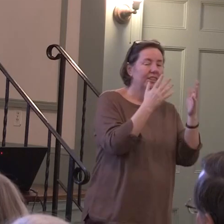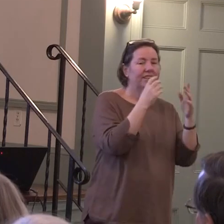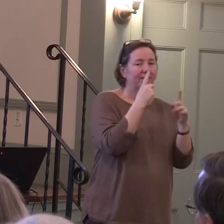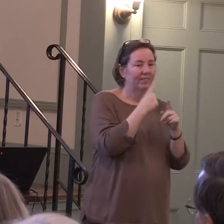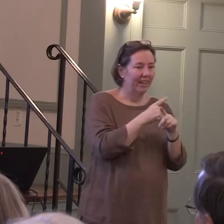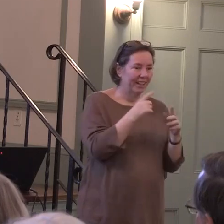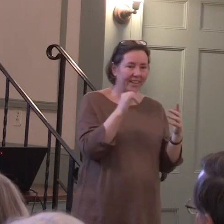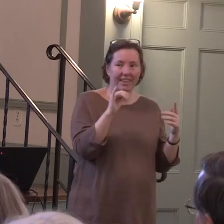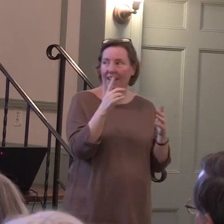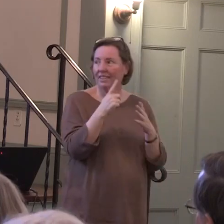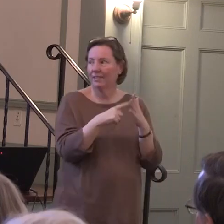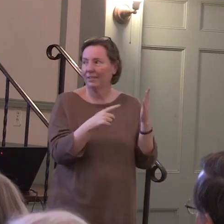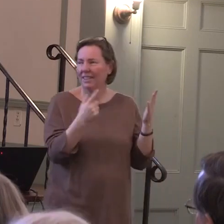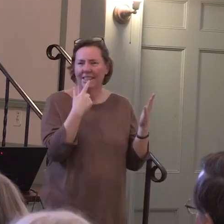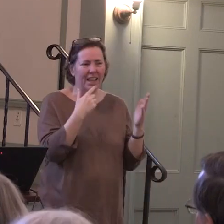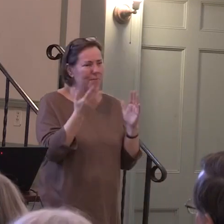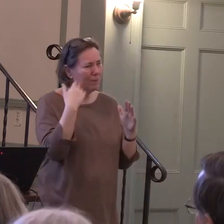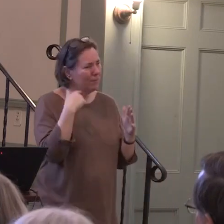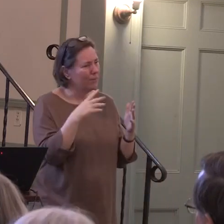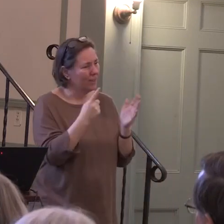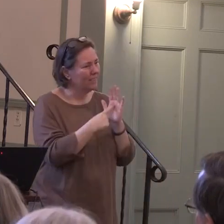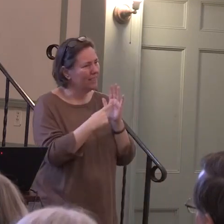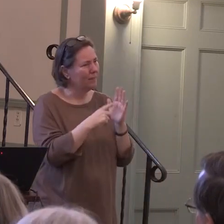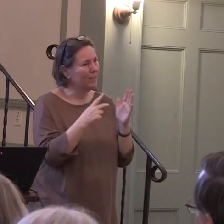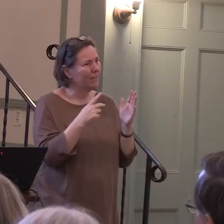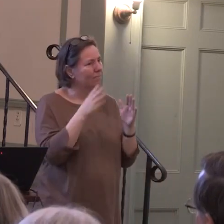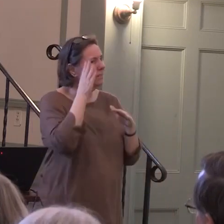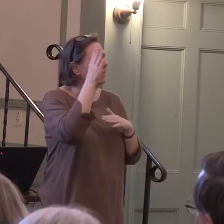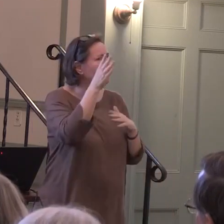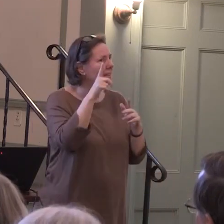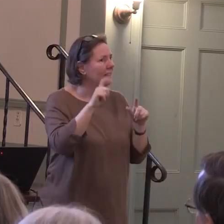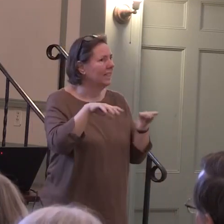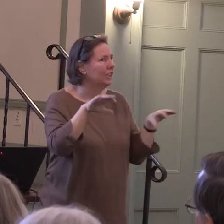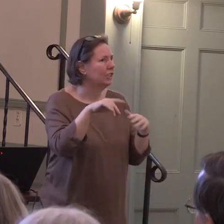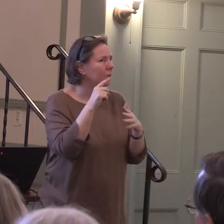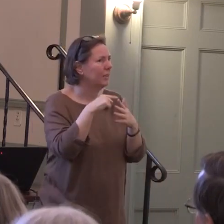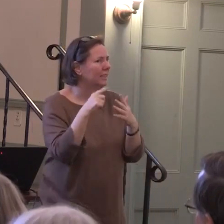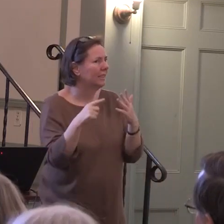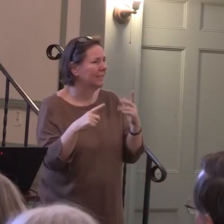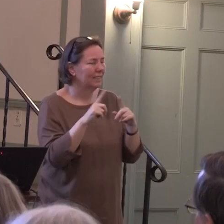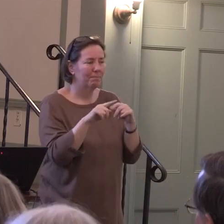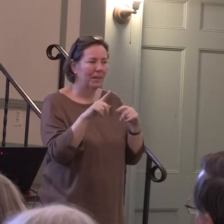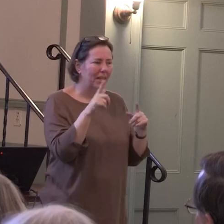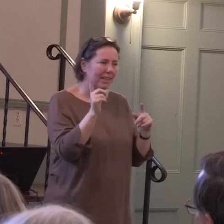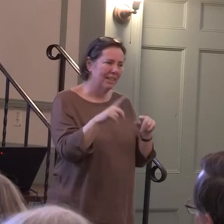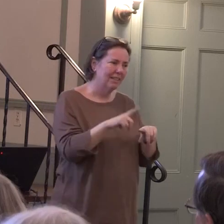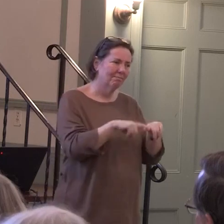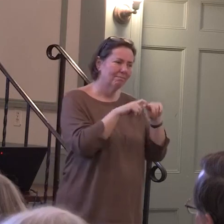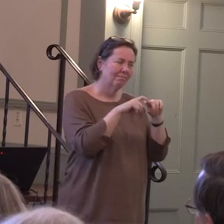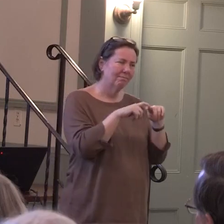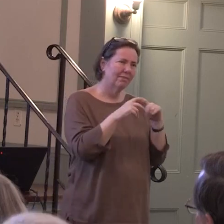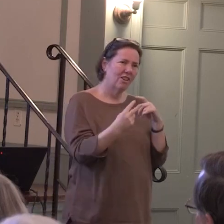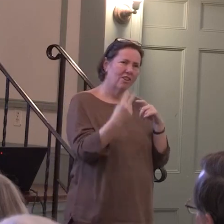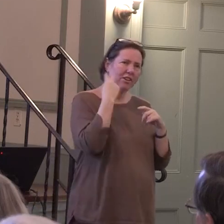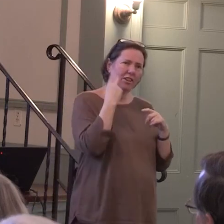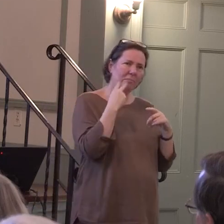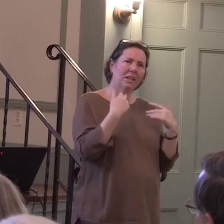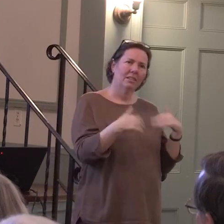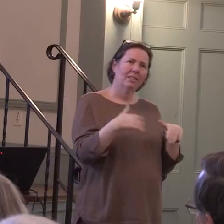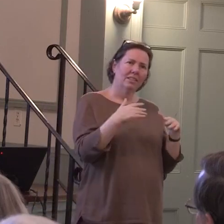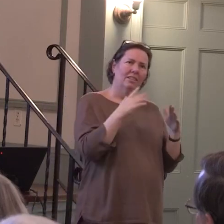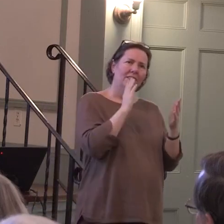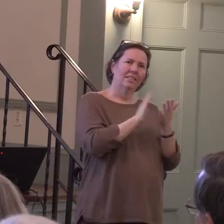was saying earlier. So I don't take time to say, well, we've accomplished